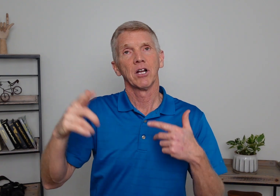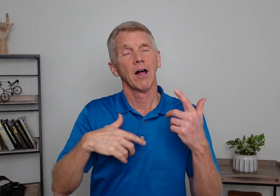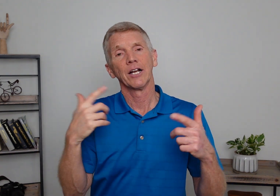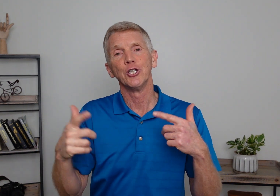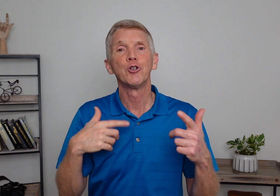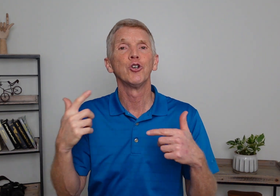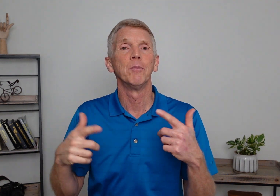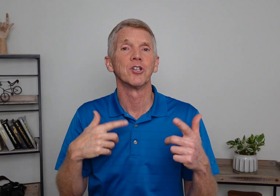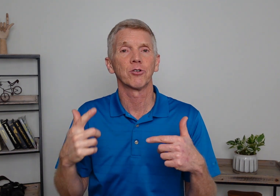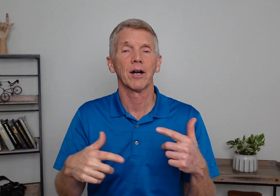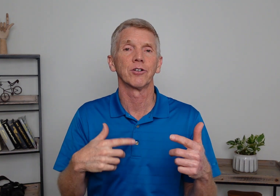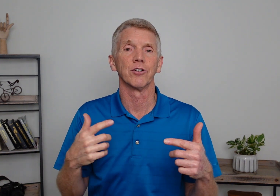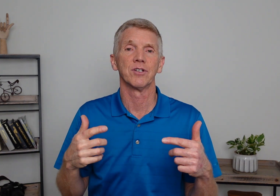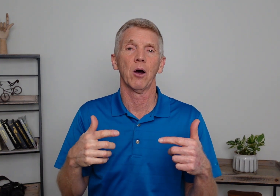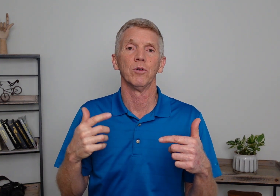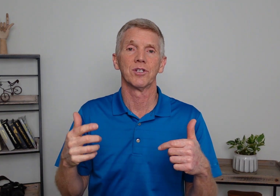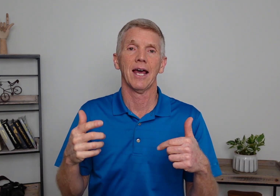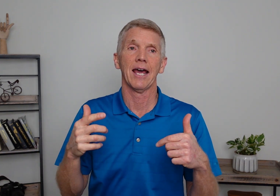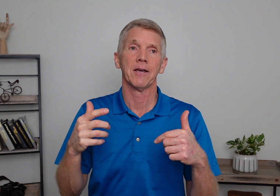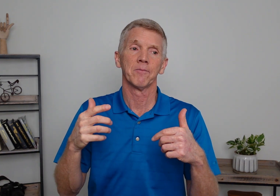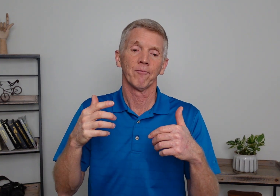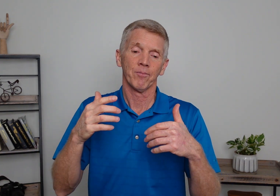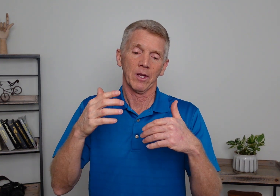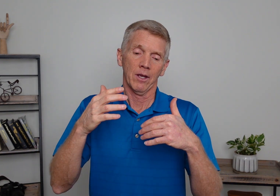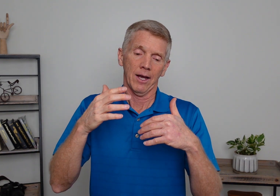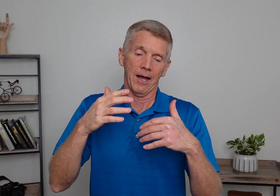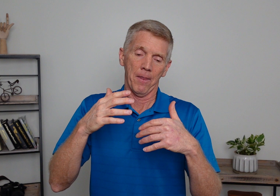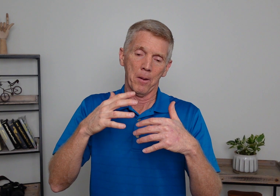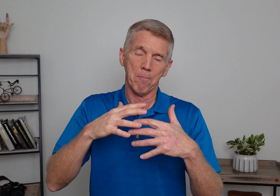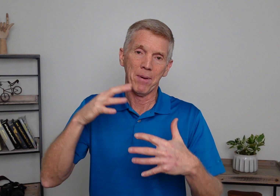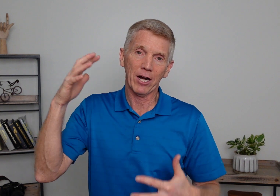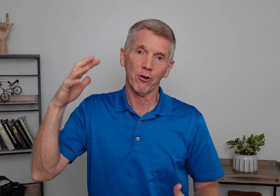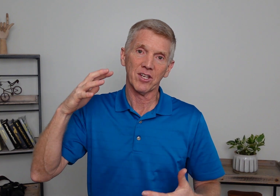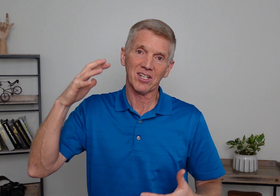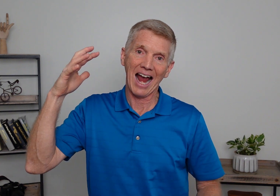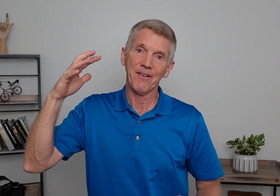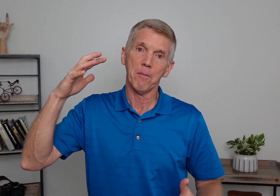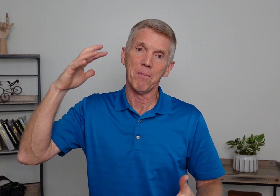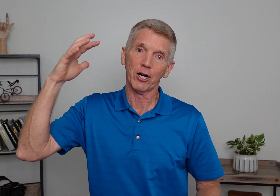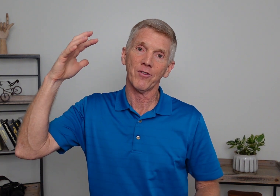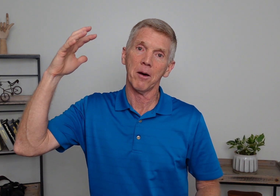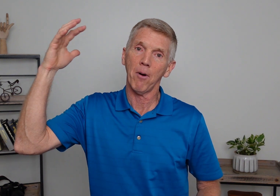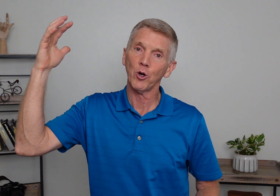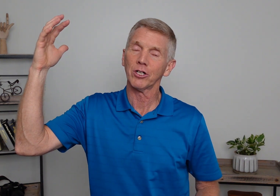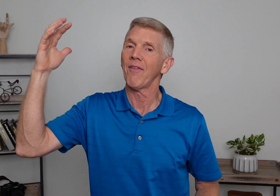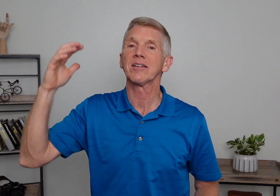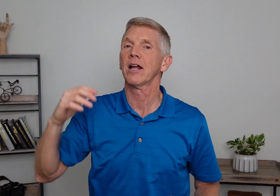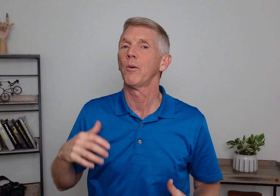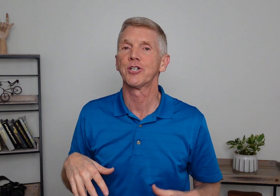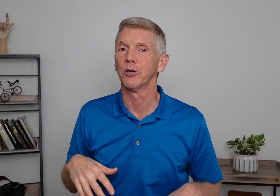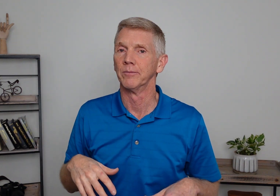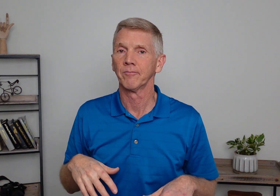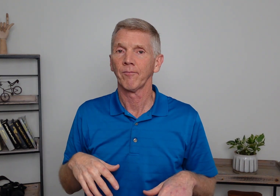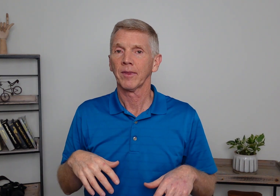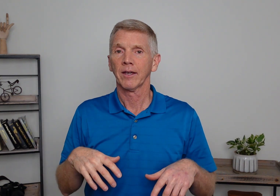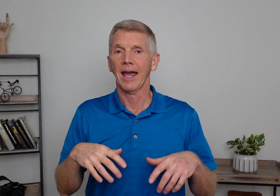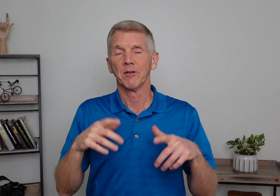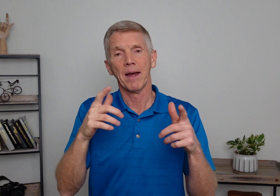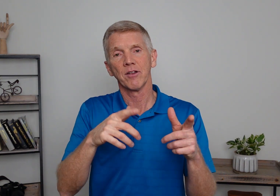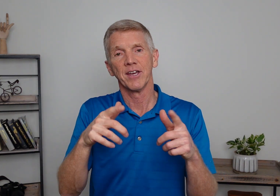lot of YouTube instructors that will say the bigger the sign, the bigger the emotion, and that's not always true. Okay, it depends on the